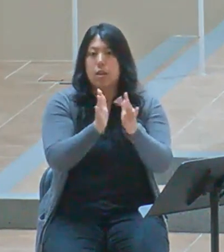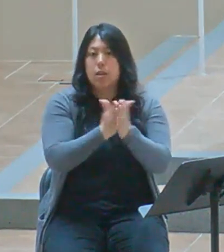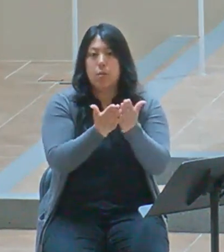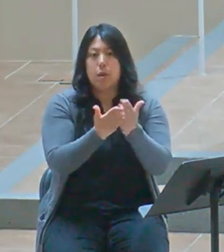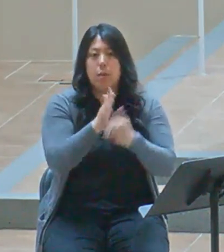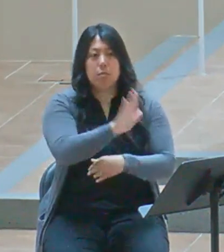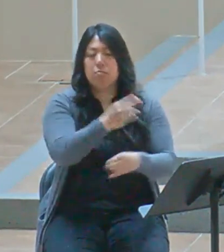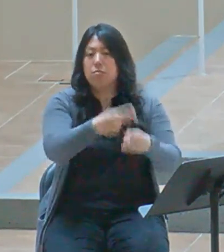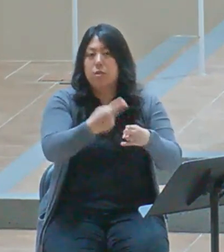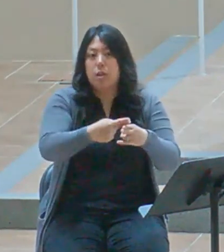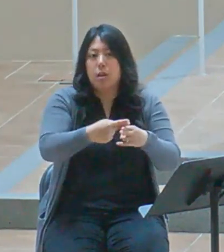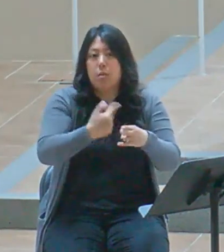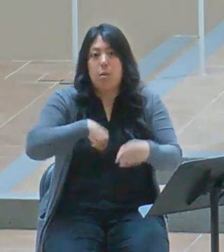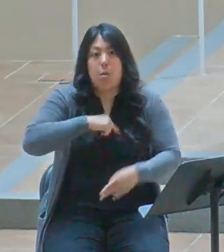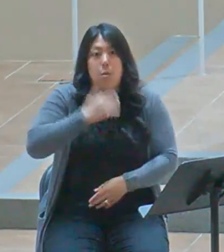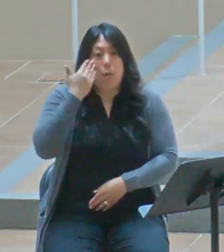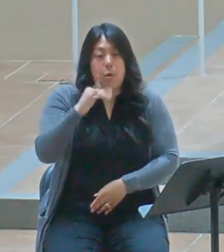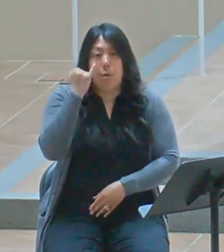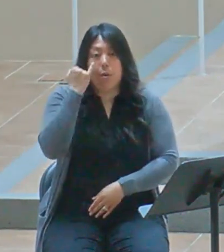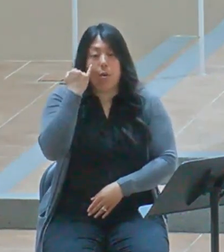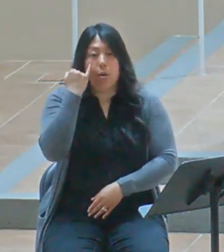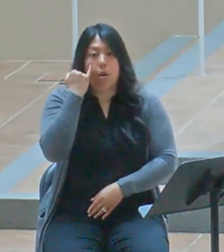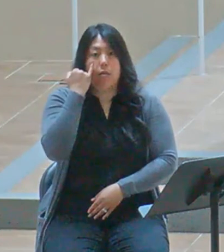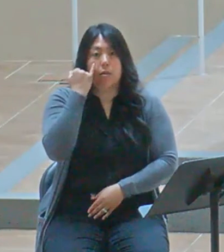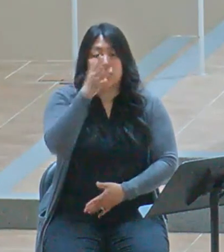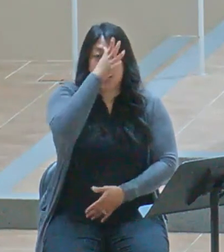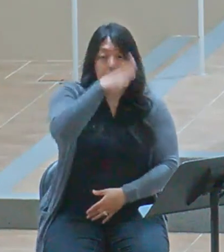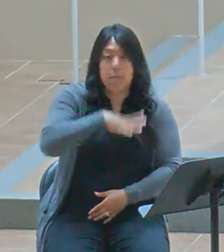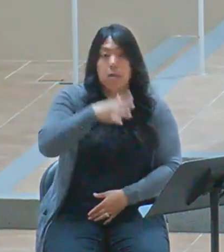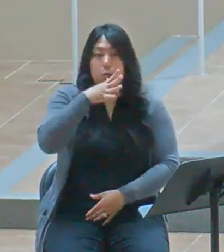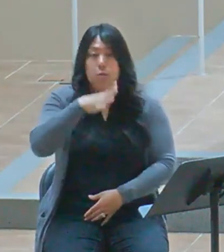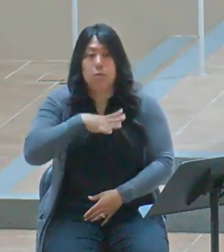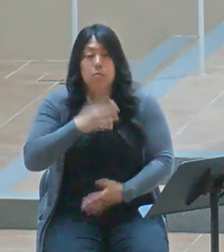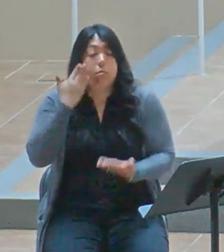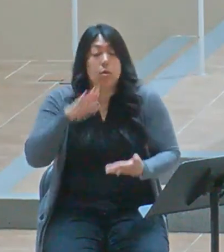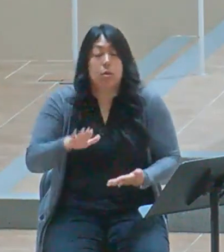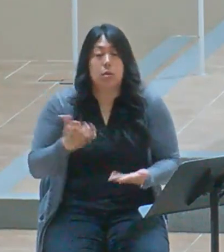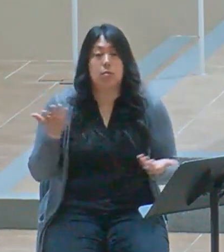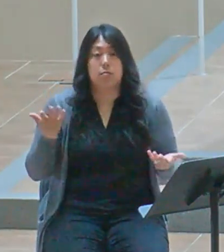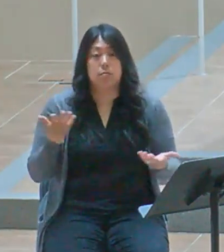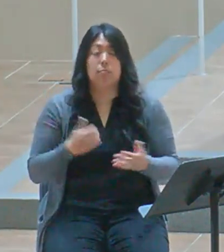are. Frankly, we do not know 100% whether they're male or female.